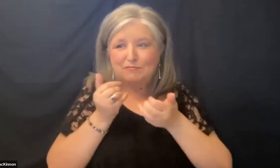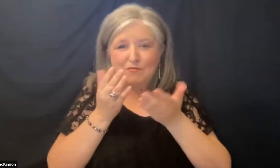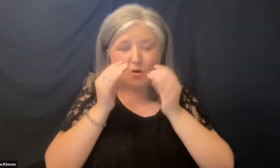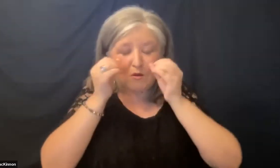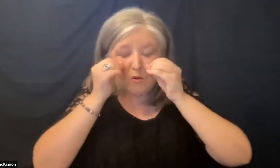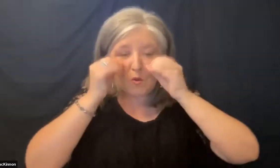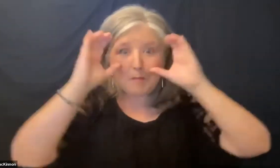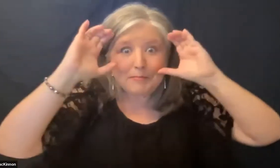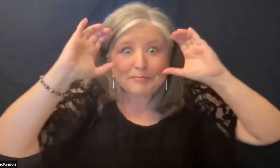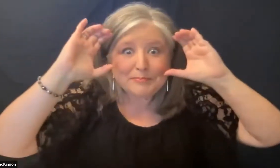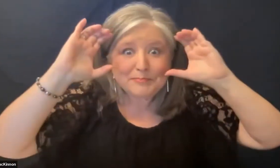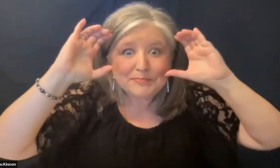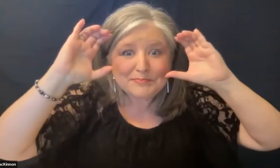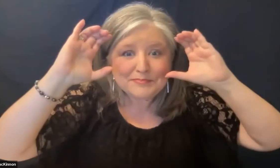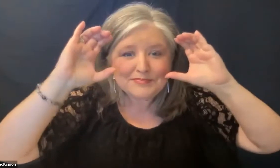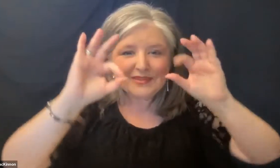I hope tonight will open your eyes